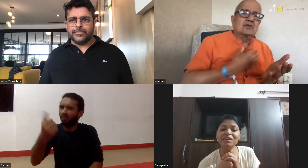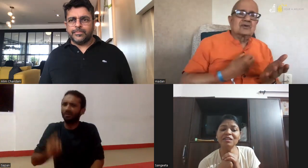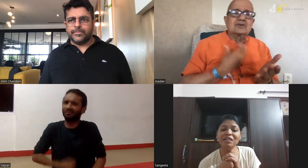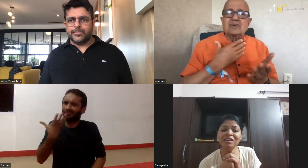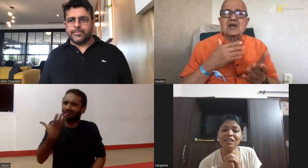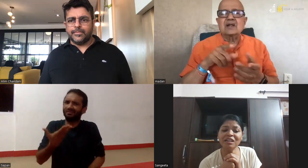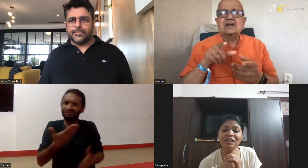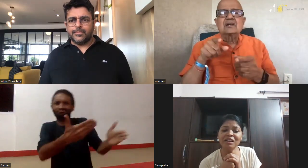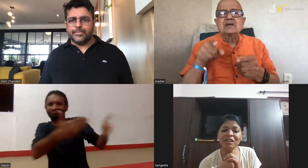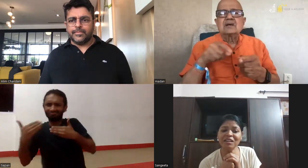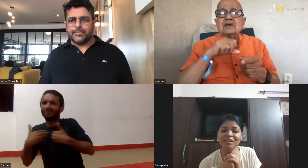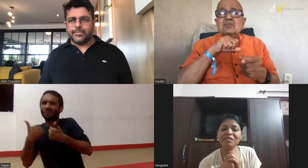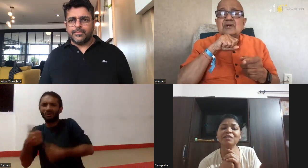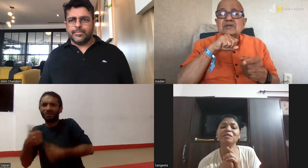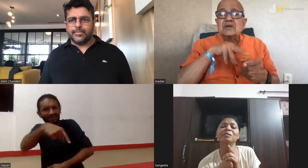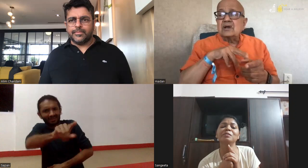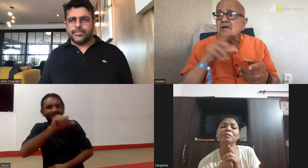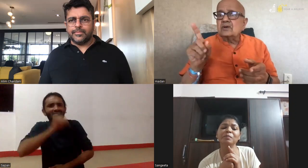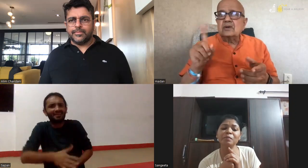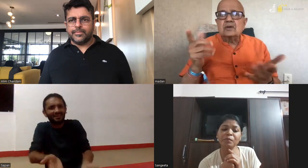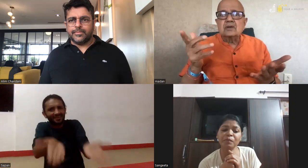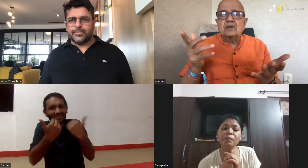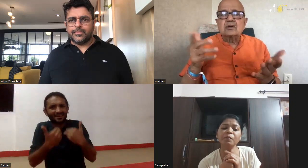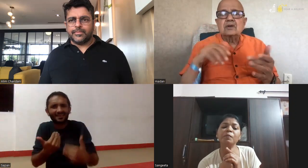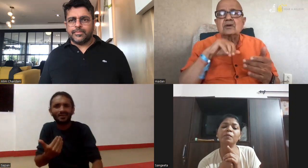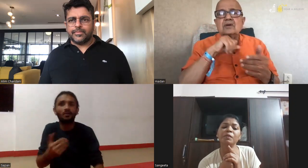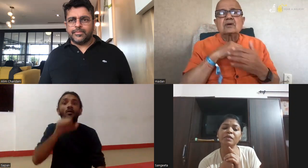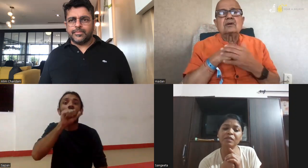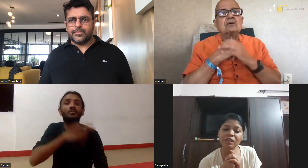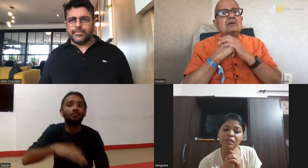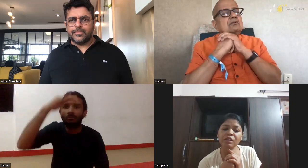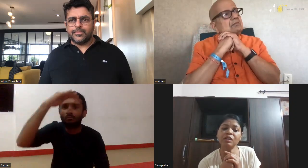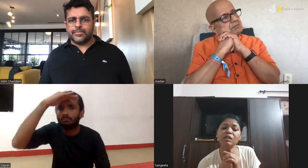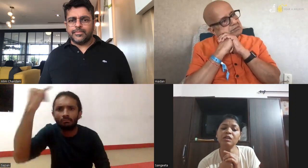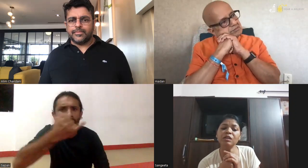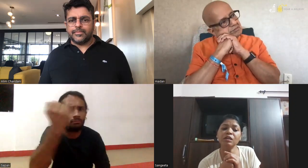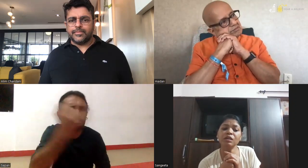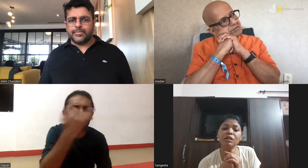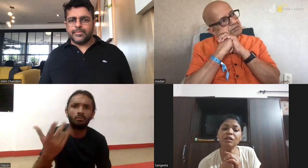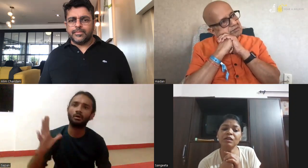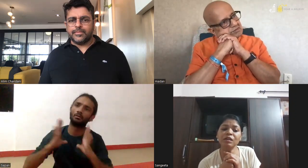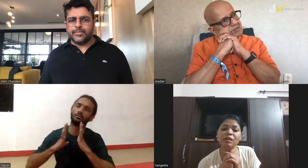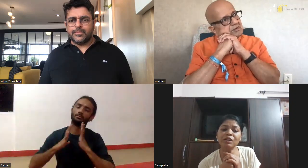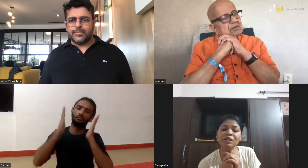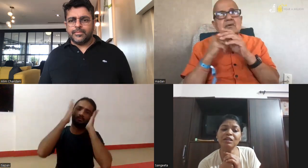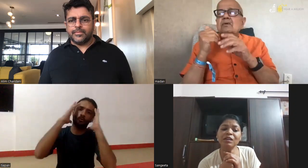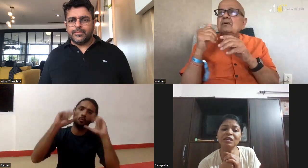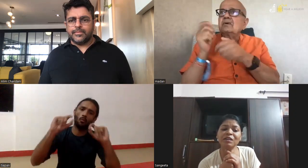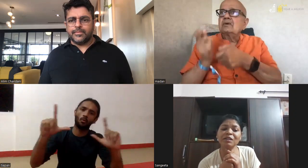that possibly can that be translated in Indian Sign Language, or what's the plan like?